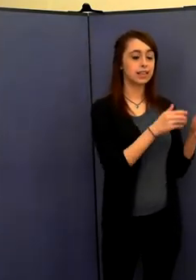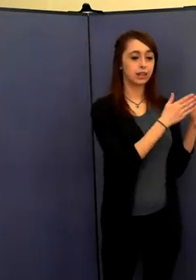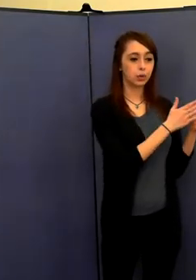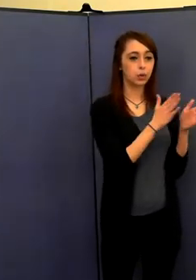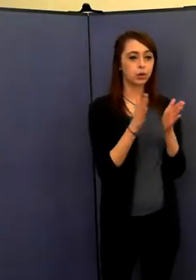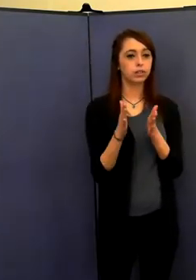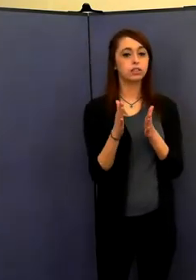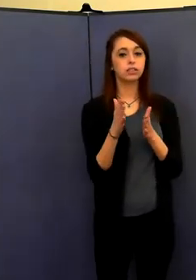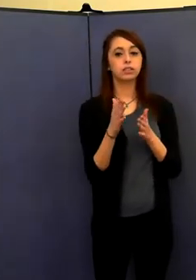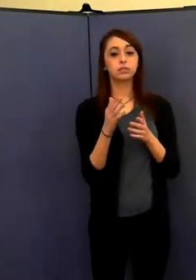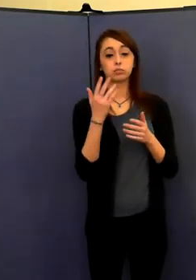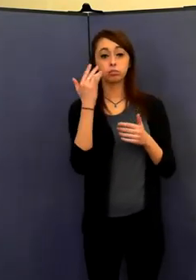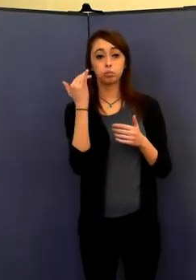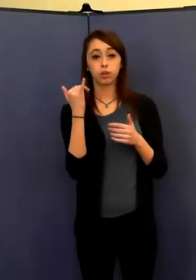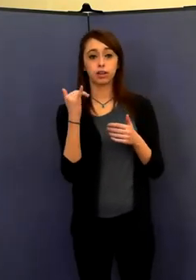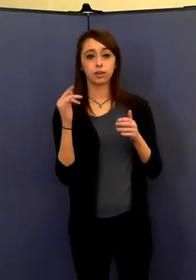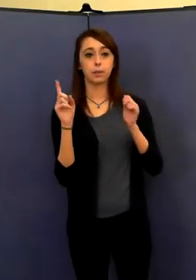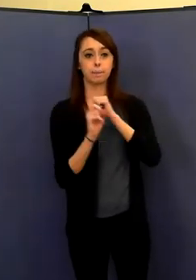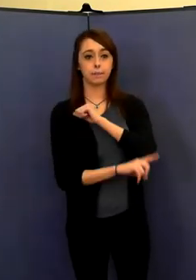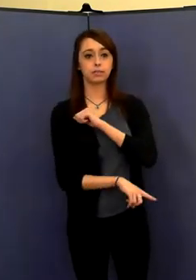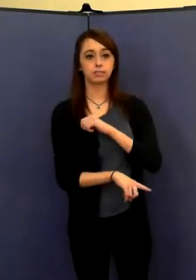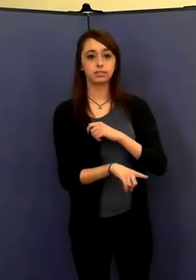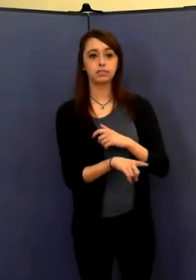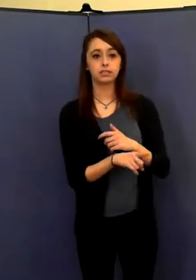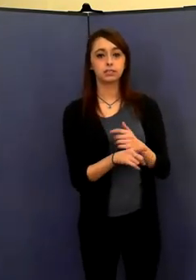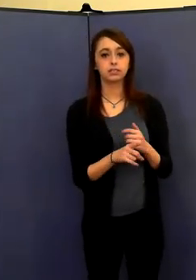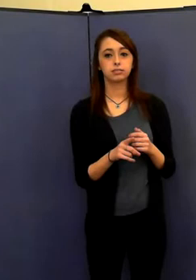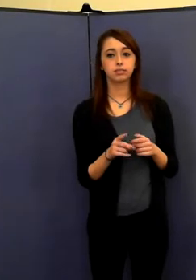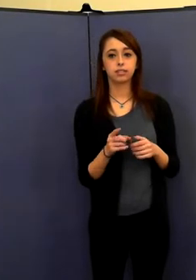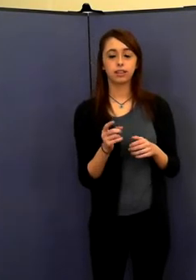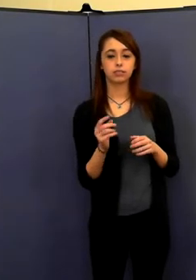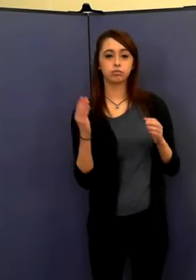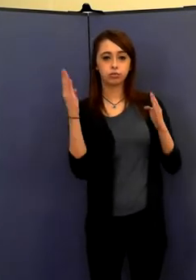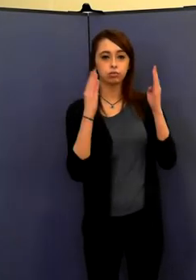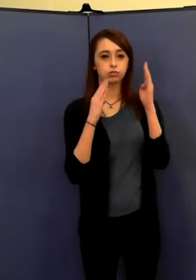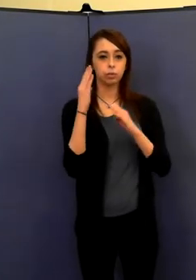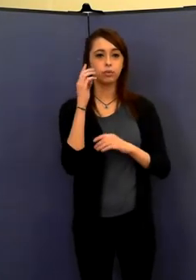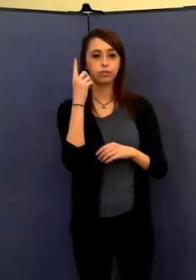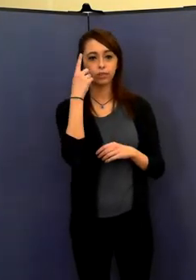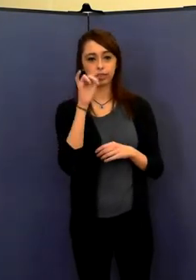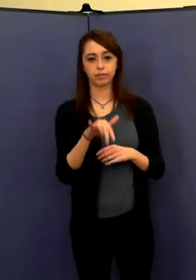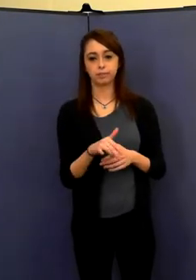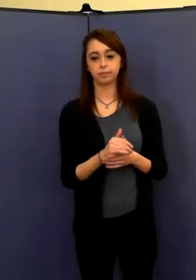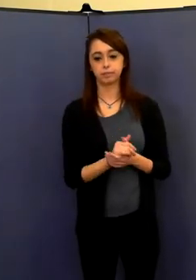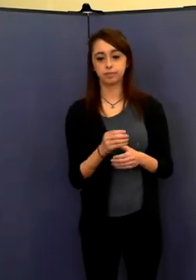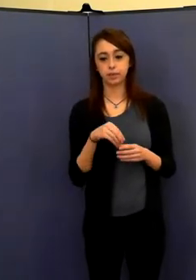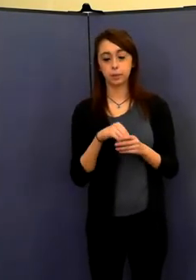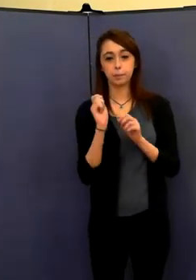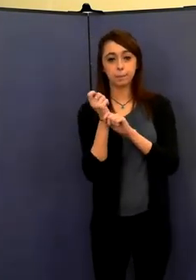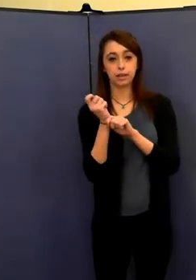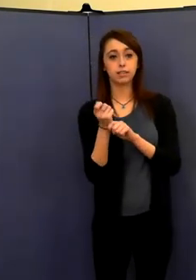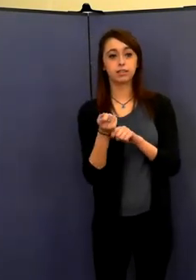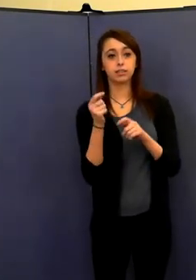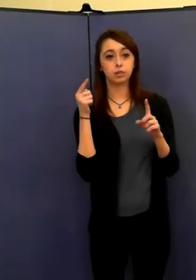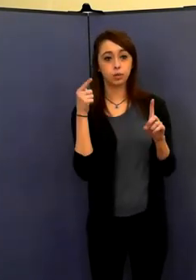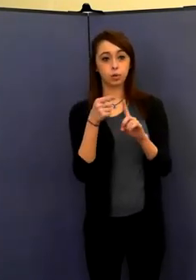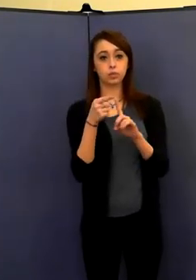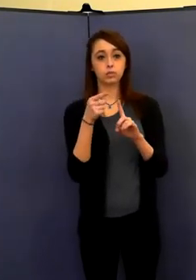a penalty, and they can get in trouble for that. In batting, like I said before, the goal is to score runs. So the